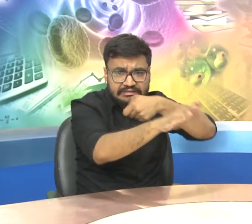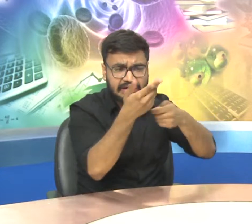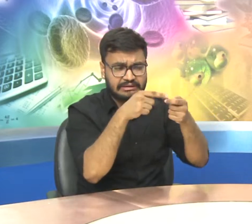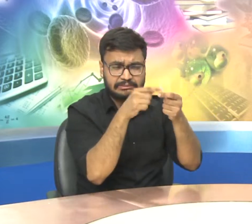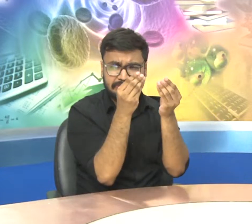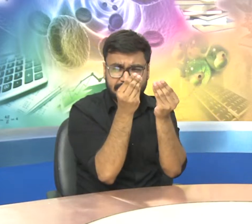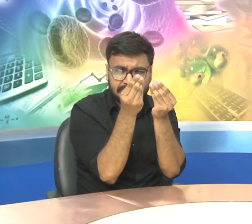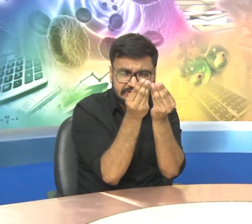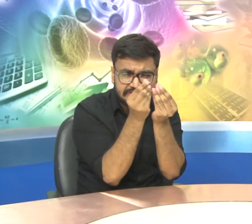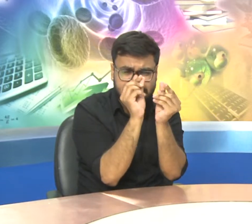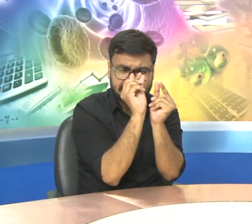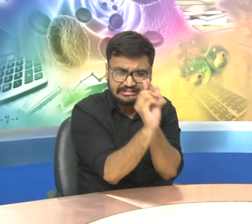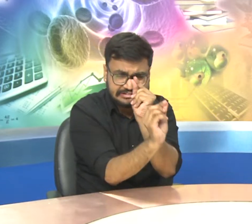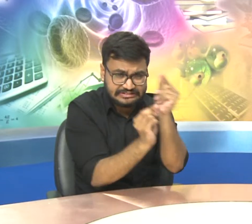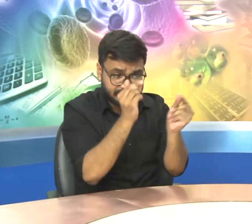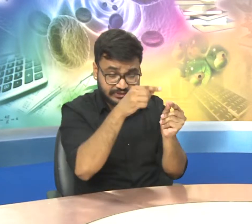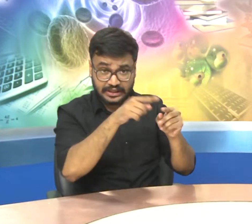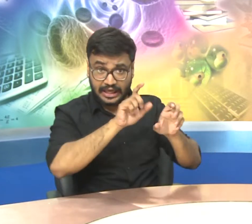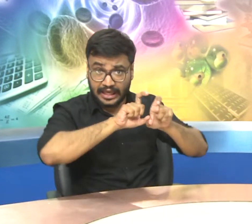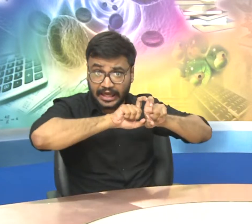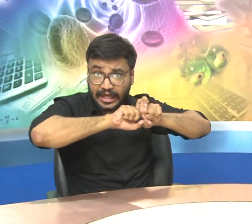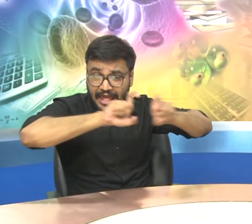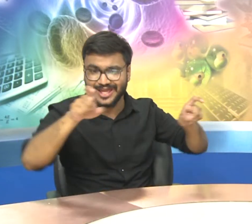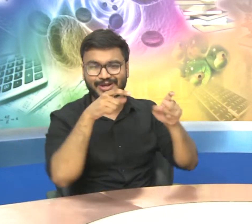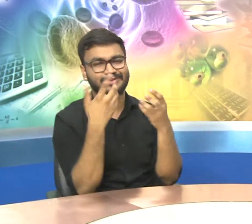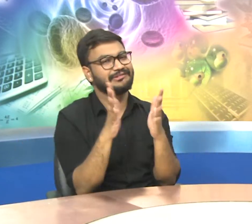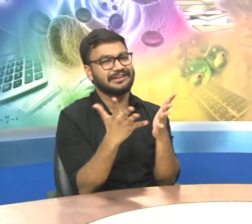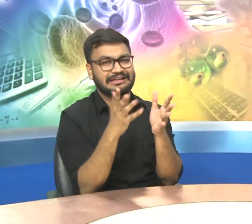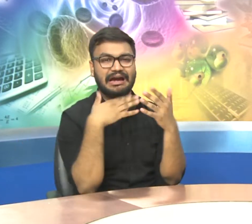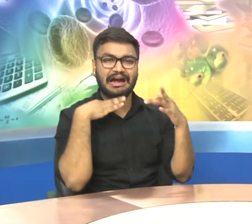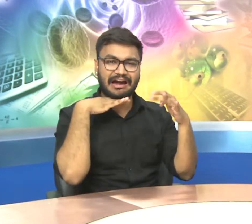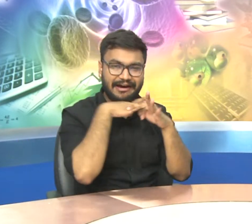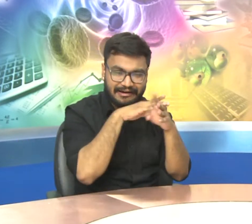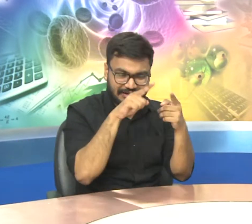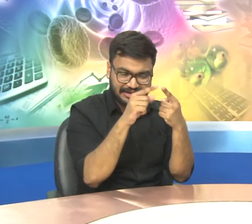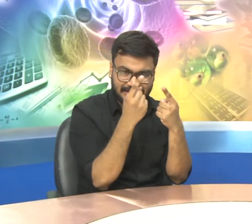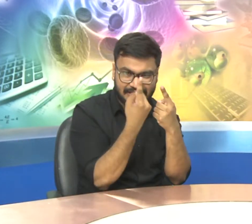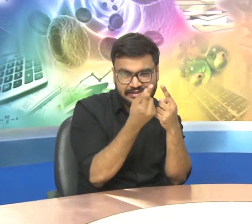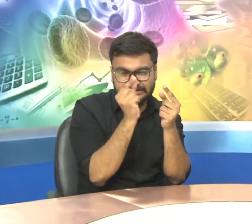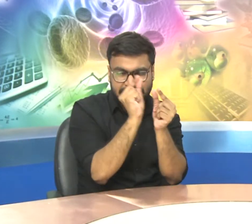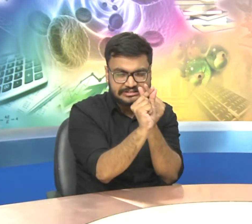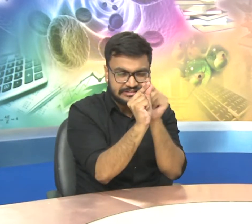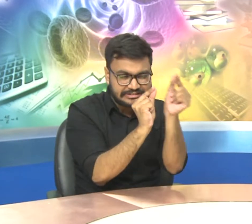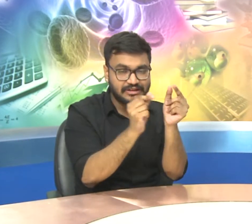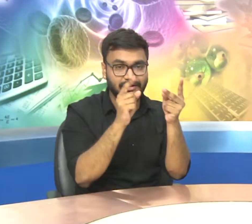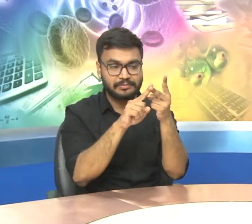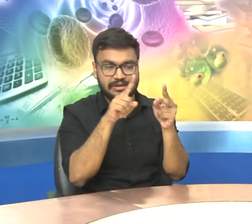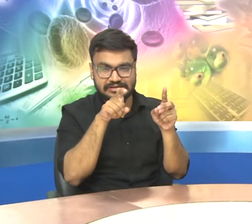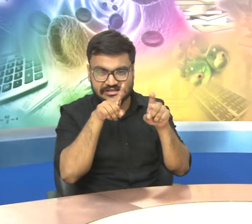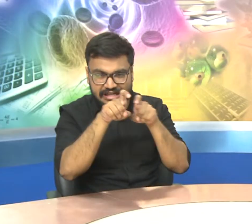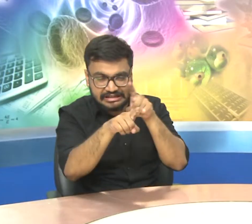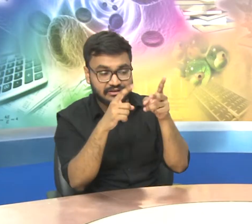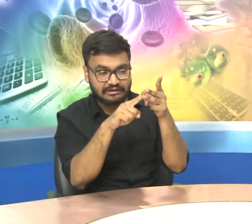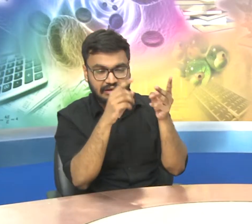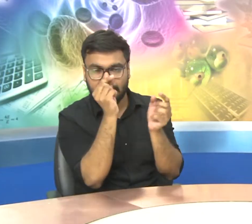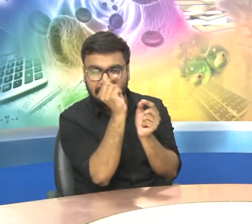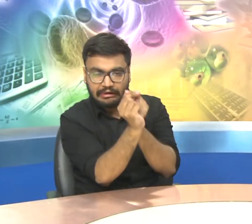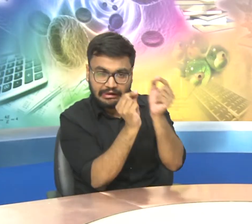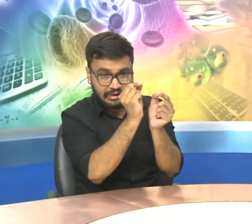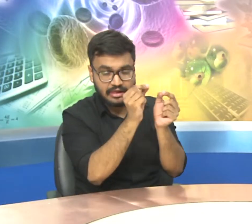water or pond bottom mud, it consists of a mixture of